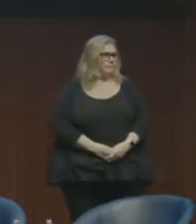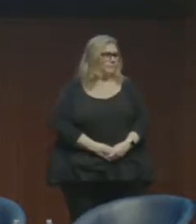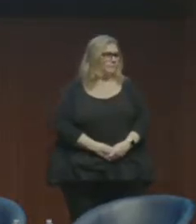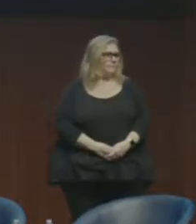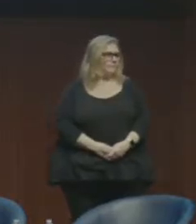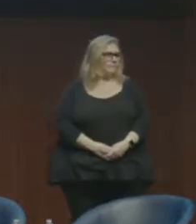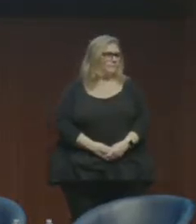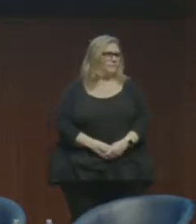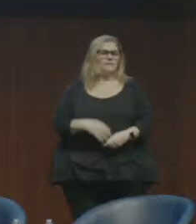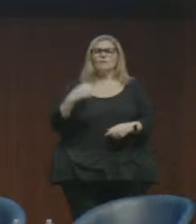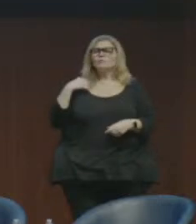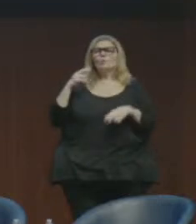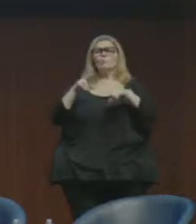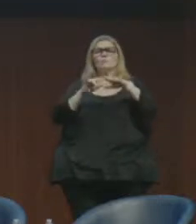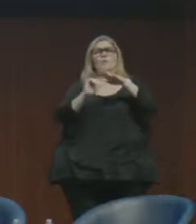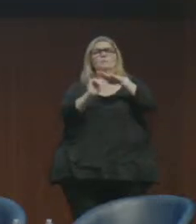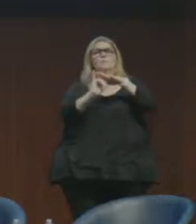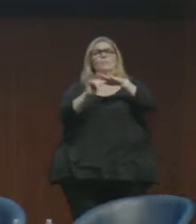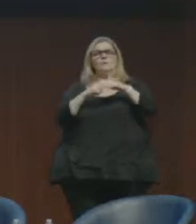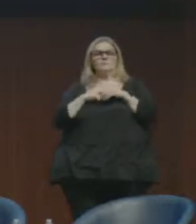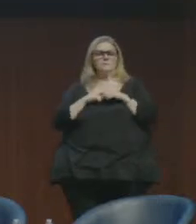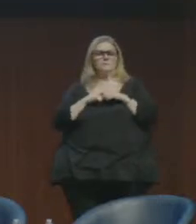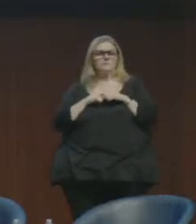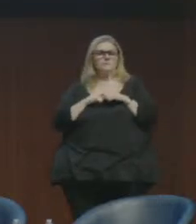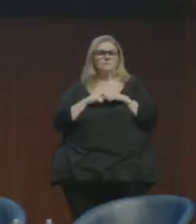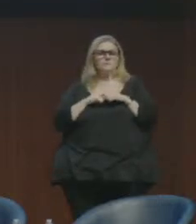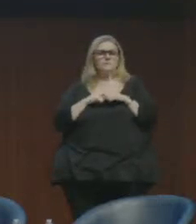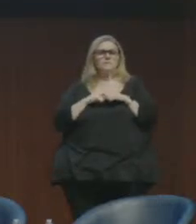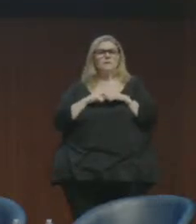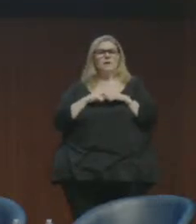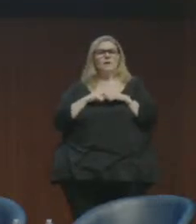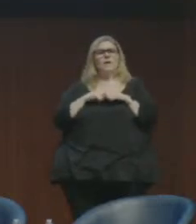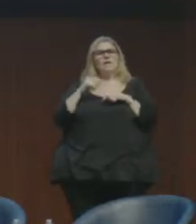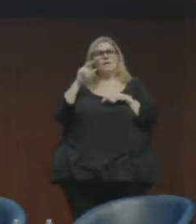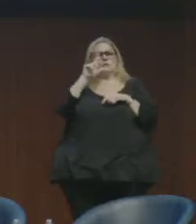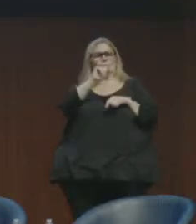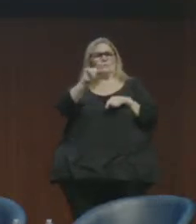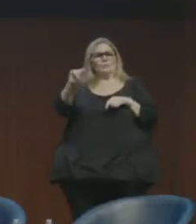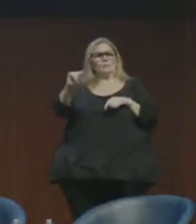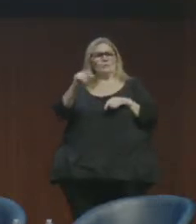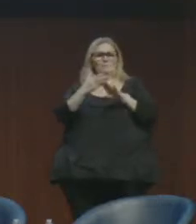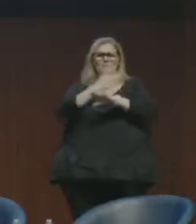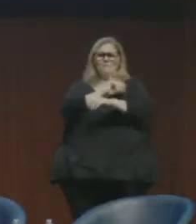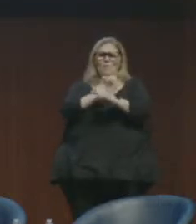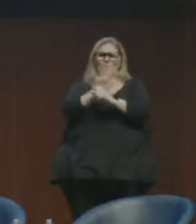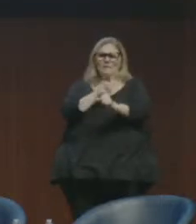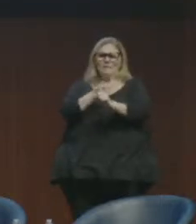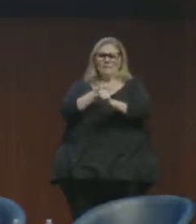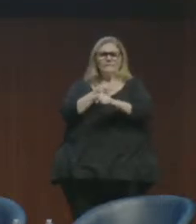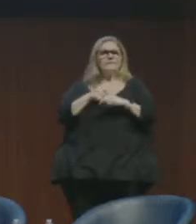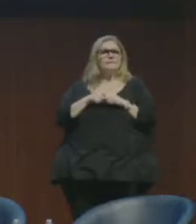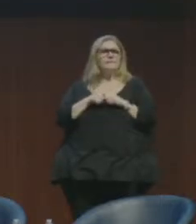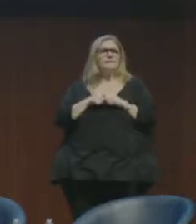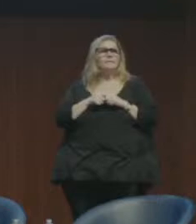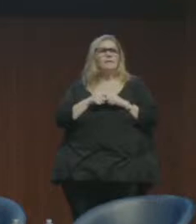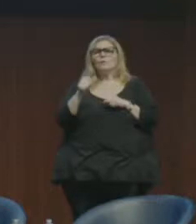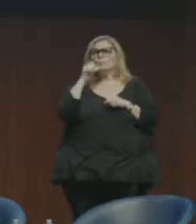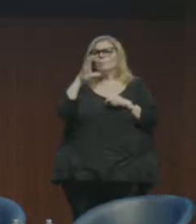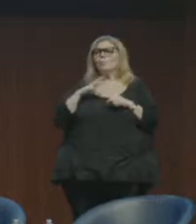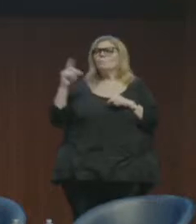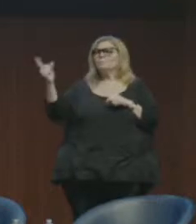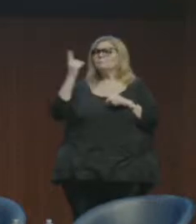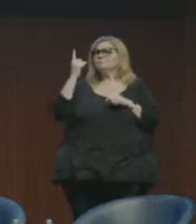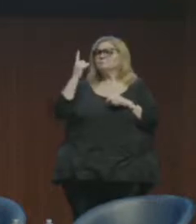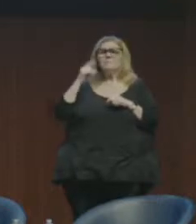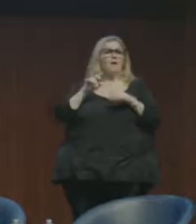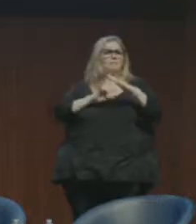So I was on the subway in the heights of 2020, before the pandemic. And this woman approached